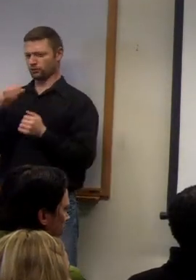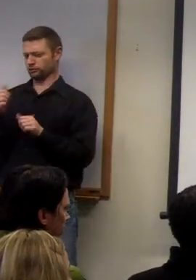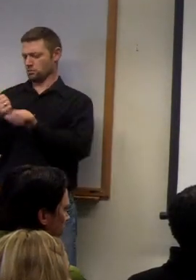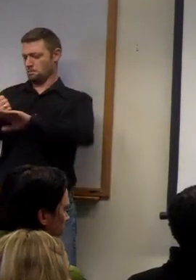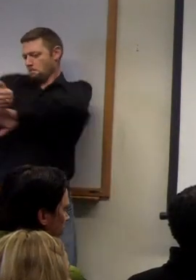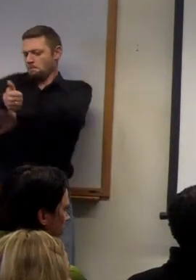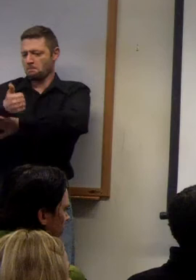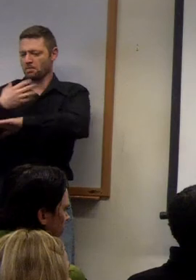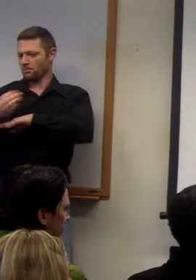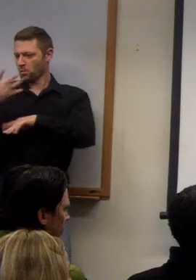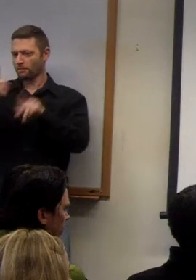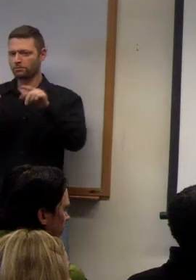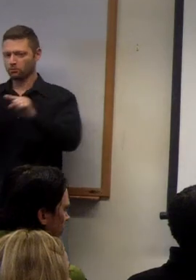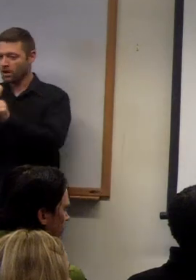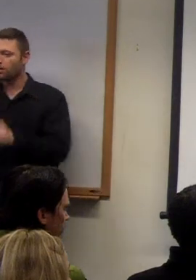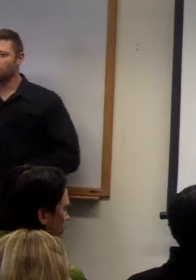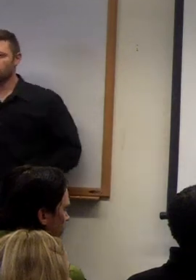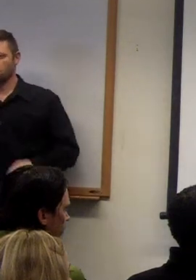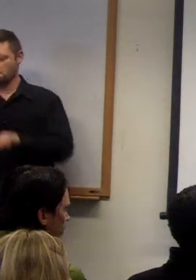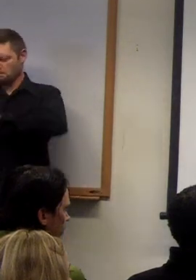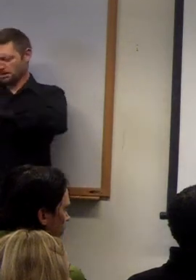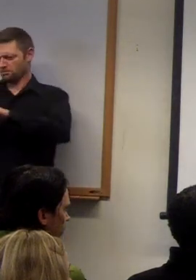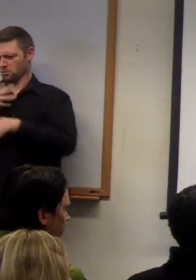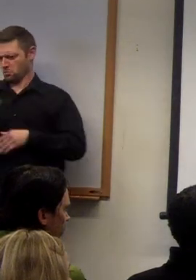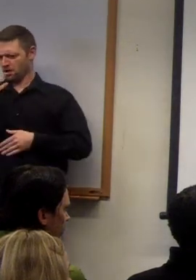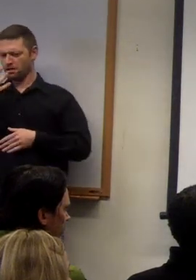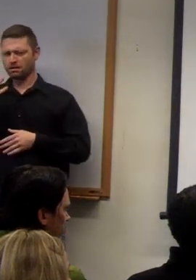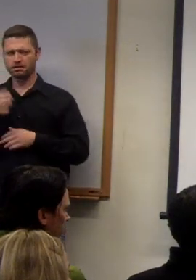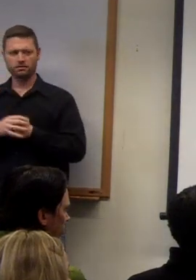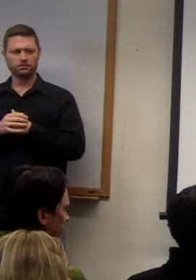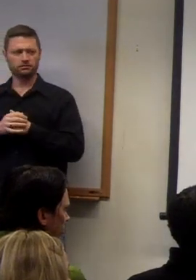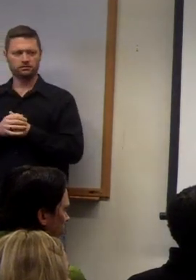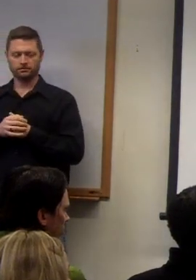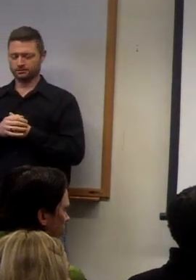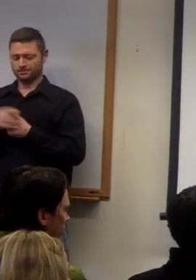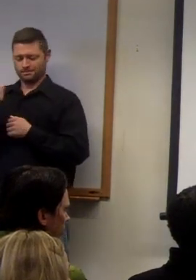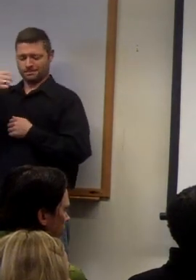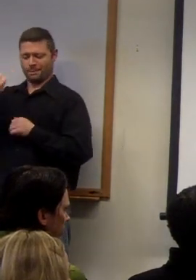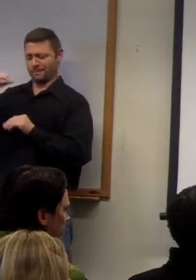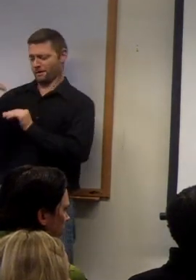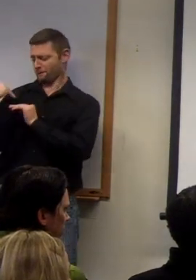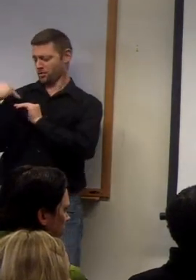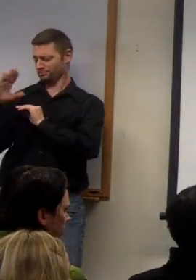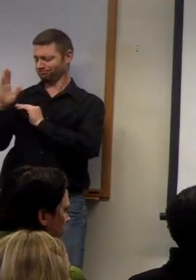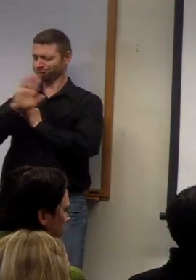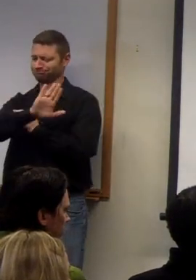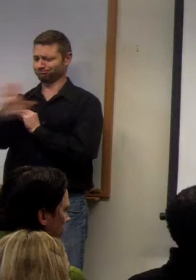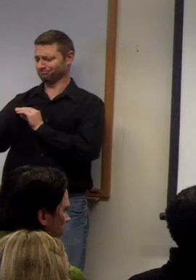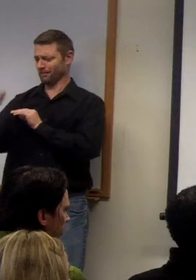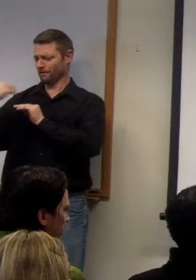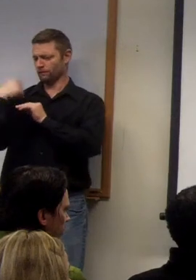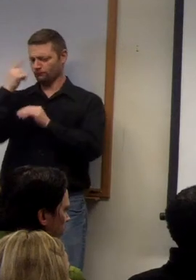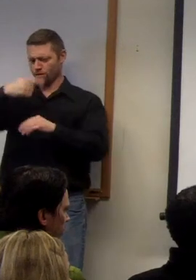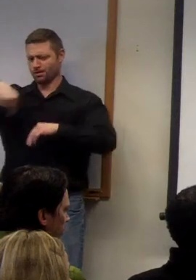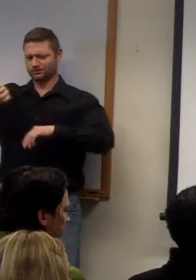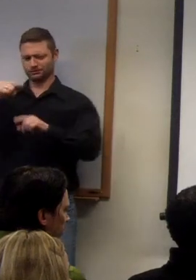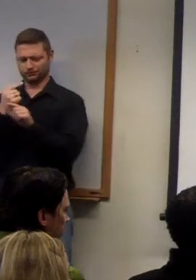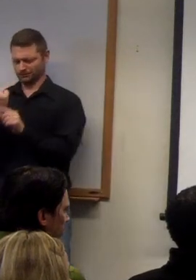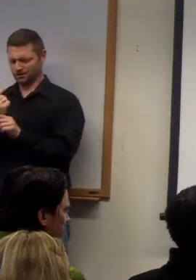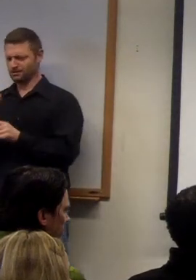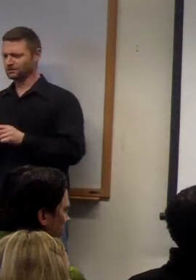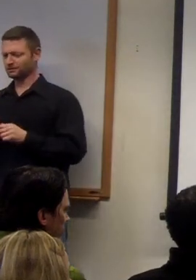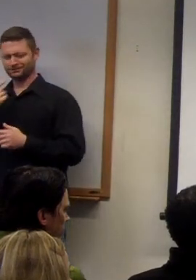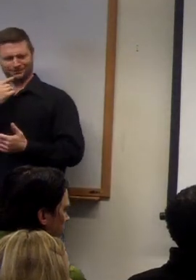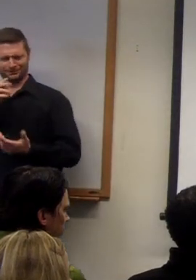right? Yeah. He said, so probably you're gonna tell me that like white people have everything to do with this, right? You're gonna blame this solely on white people. And I told him, I